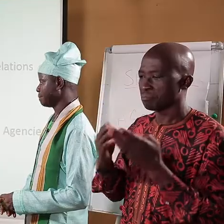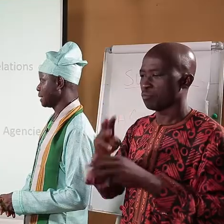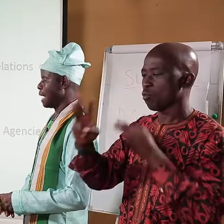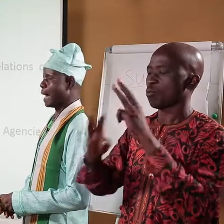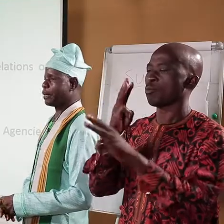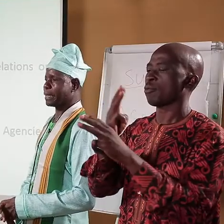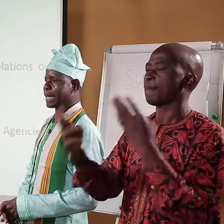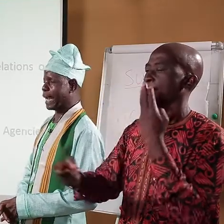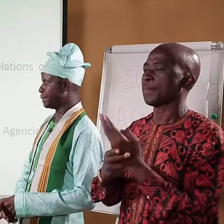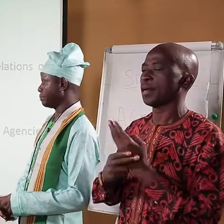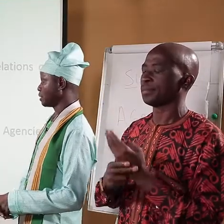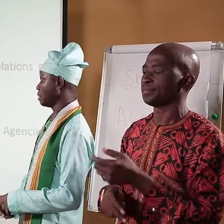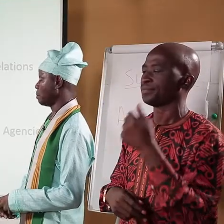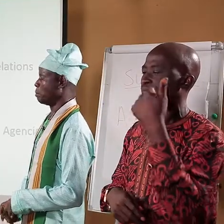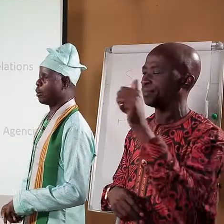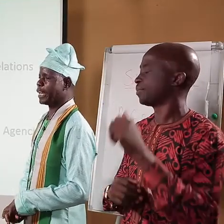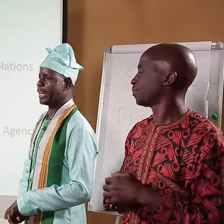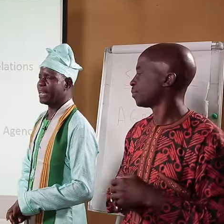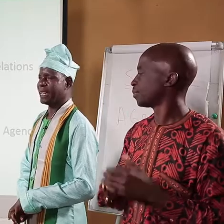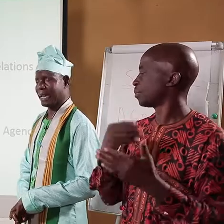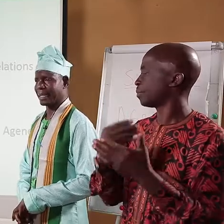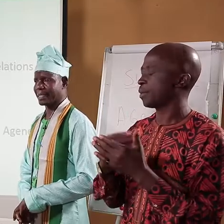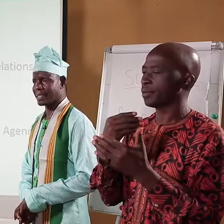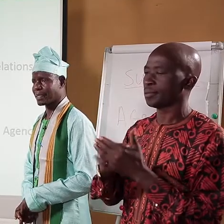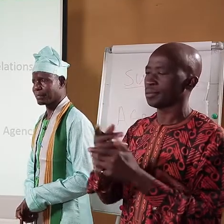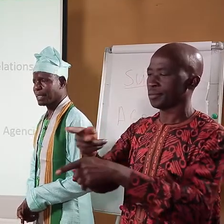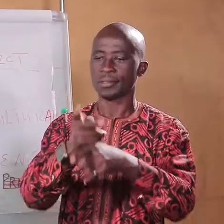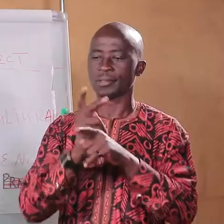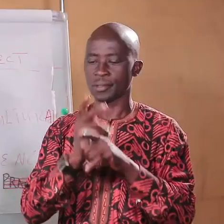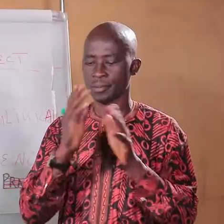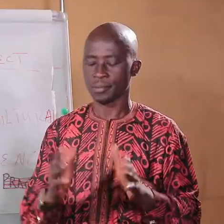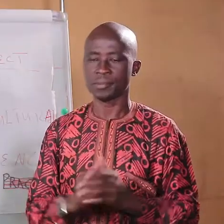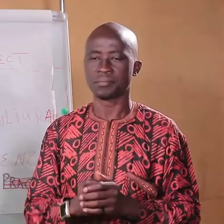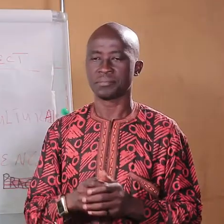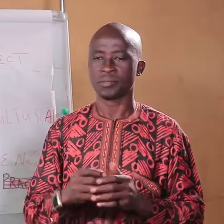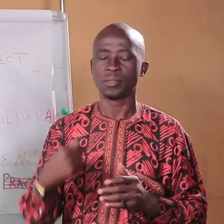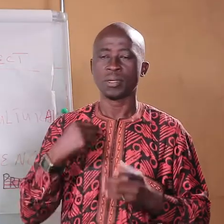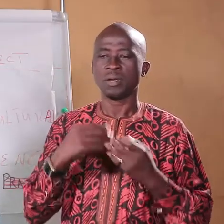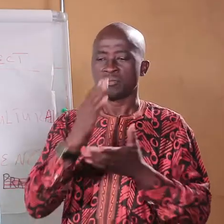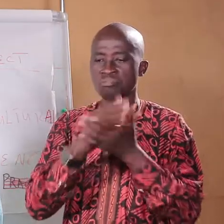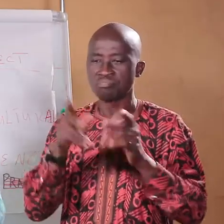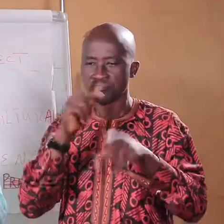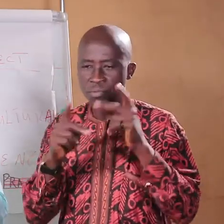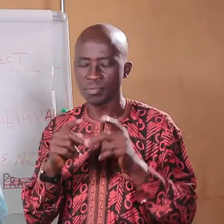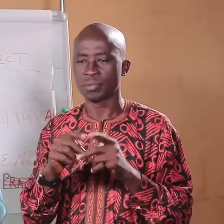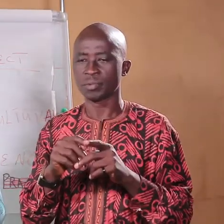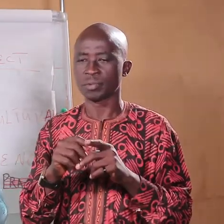Bank. And number 10, money lenders. There are some people, they